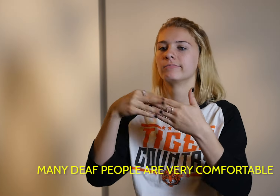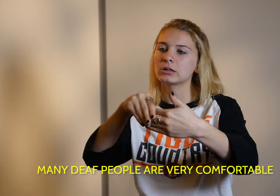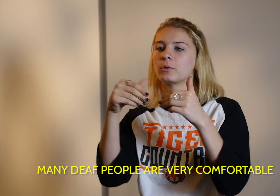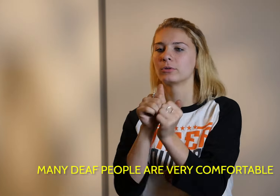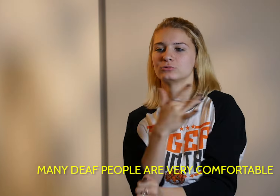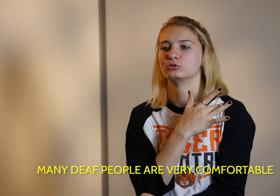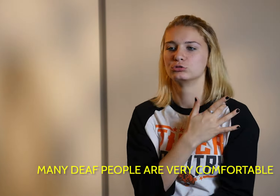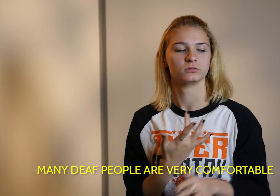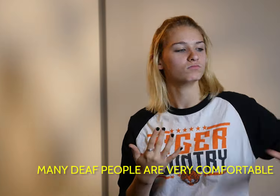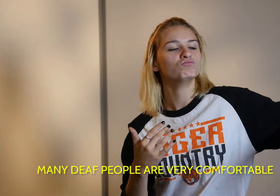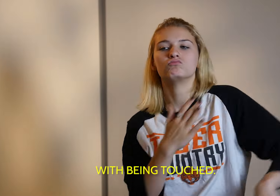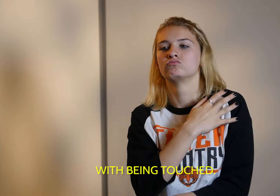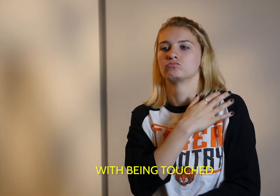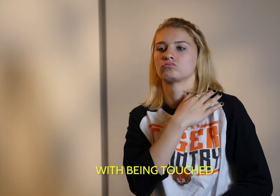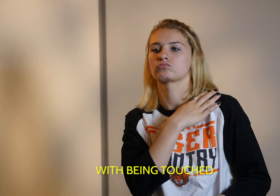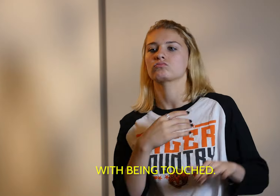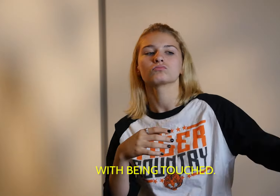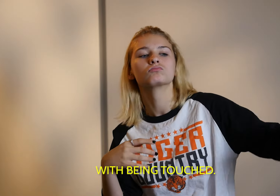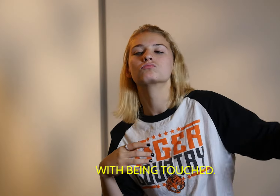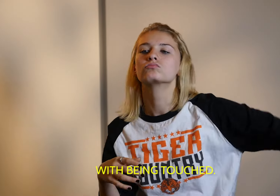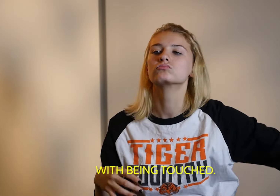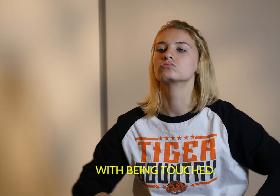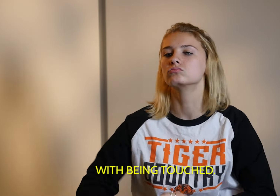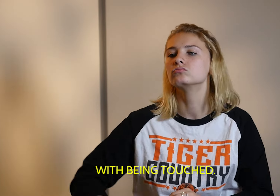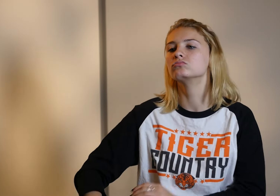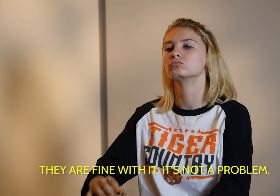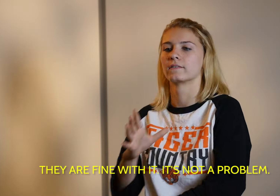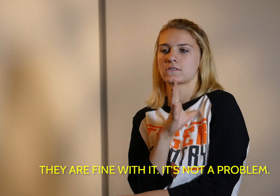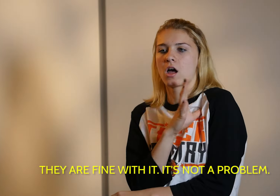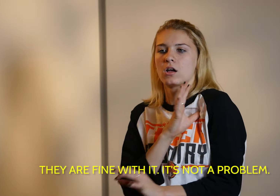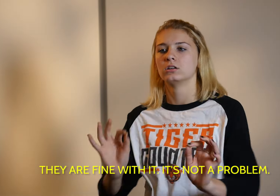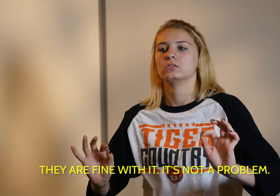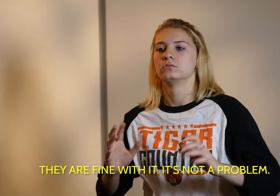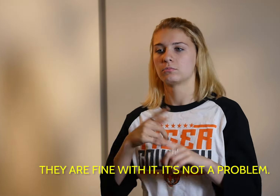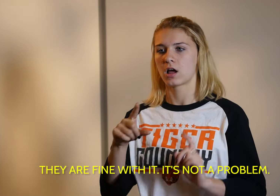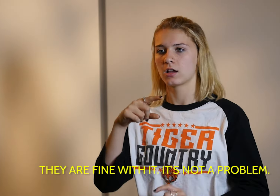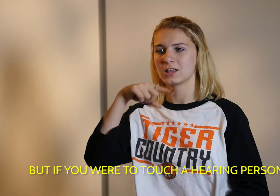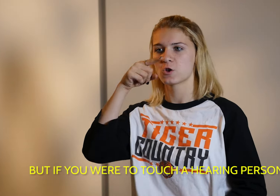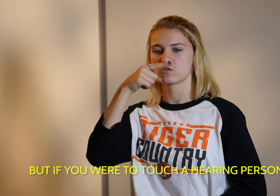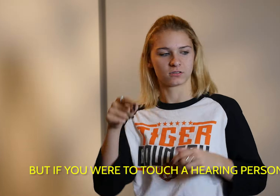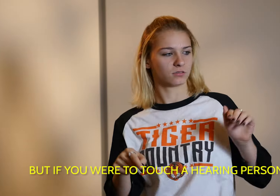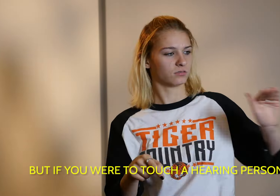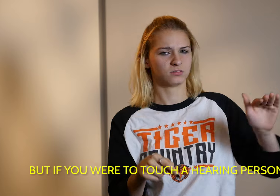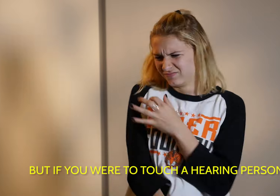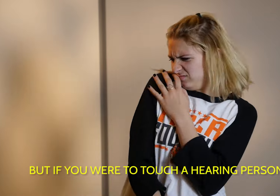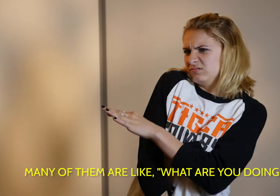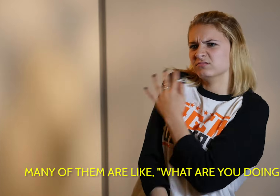Many deaf people are very comfortable with being touched. They're fine with it. It's not a problem. But if you were to touch a hearing person, many